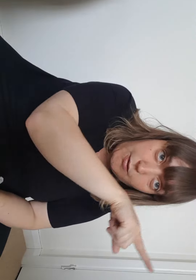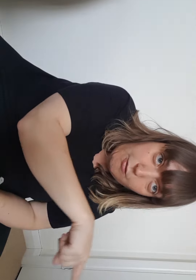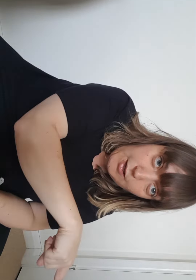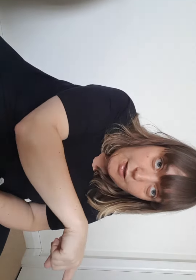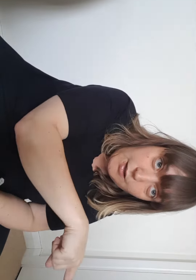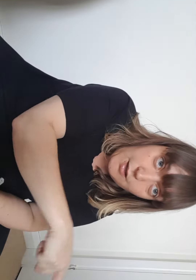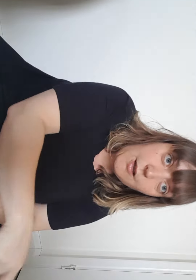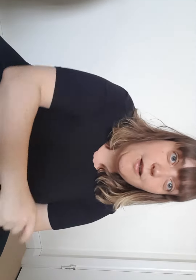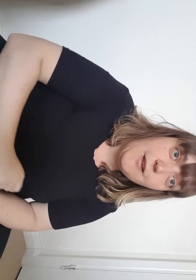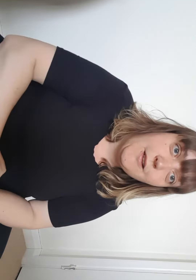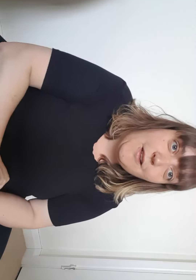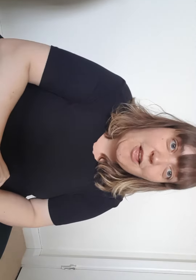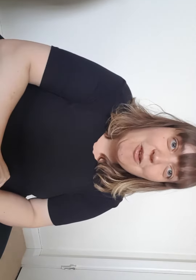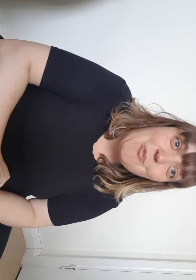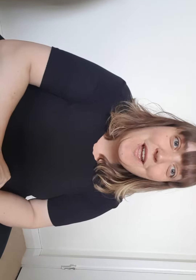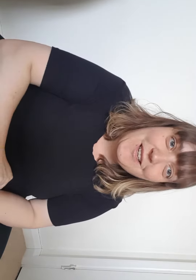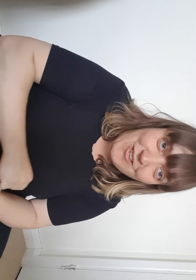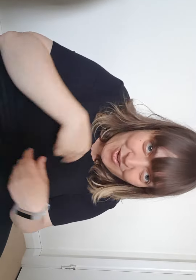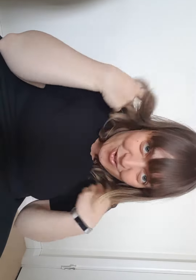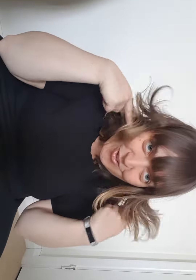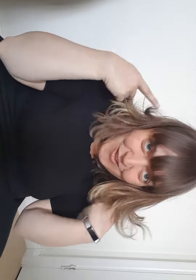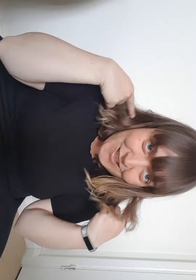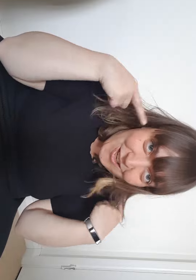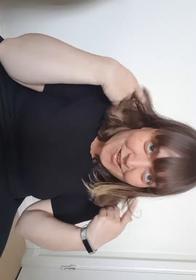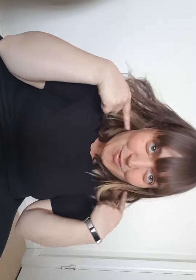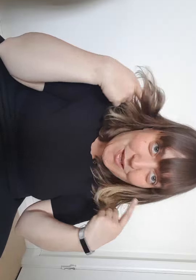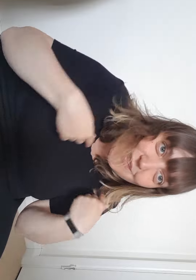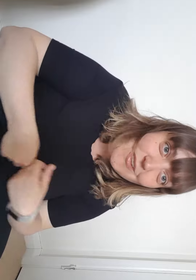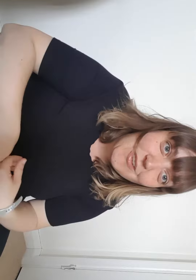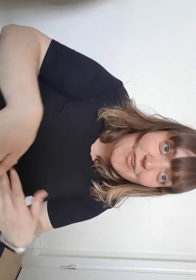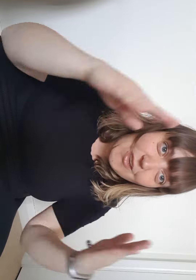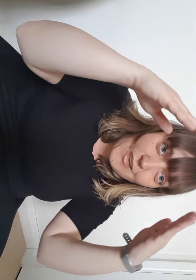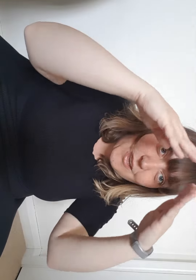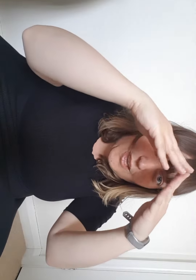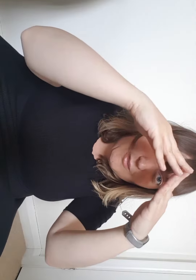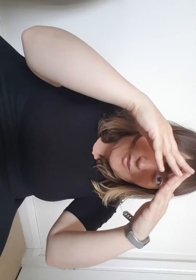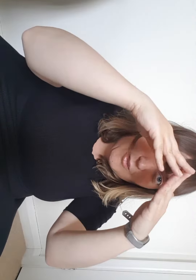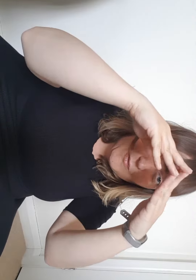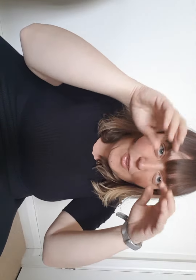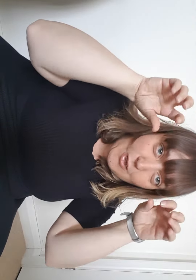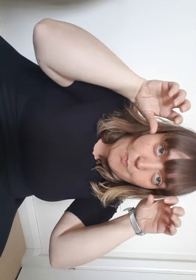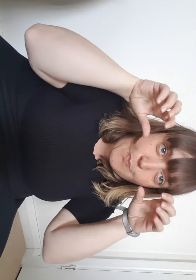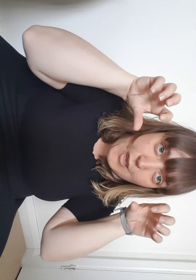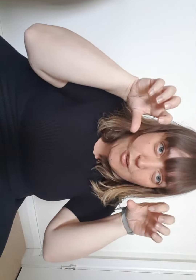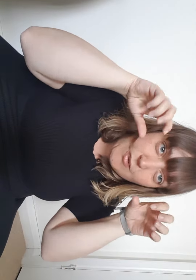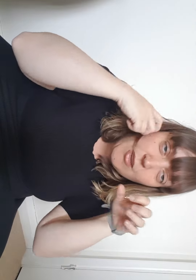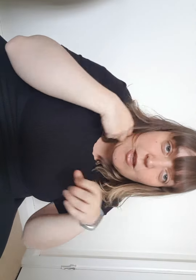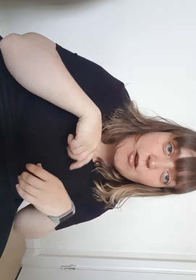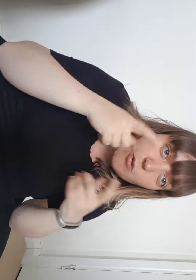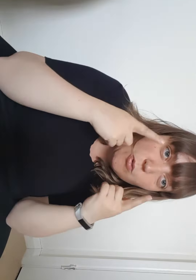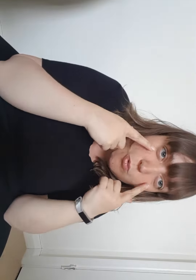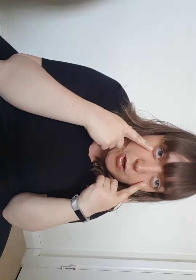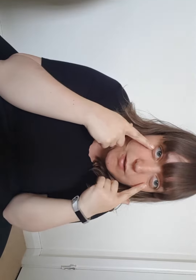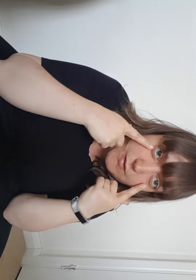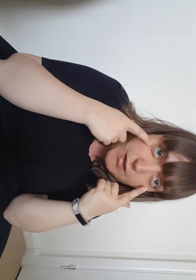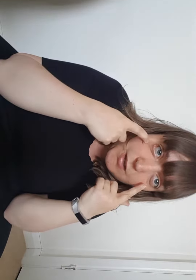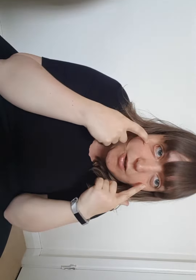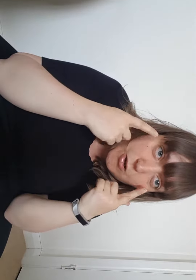1, 2, 3. When Goldilocks went to the house of the bears, oh, what did her